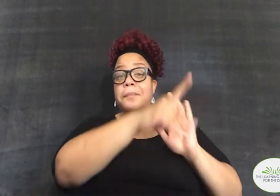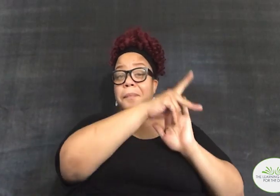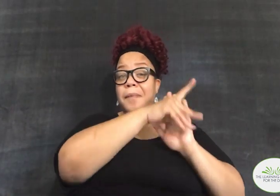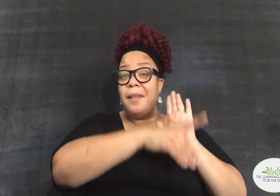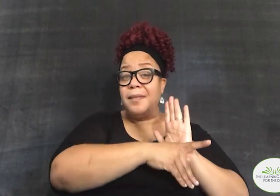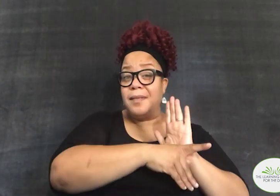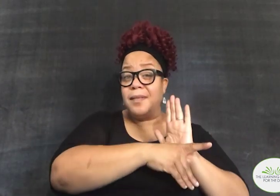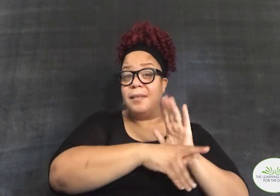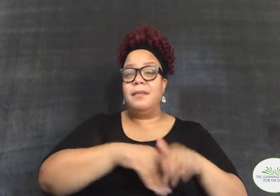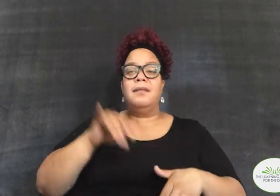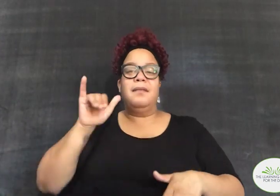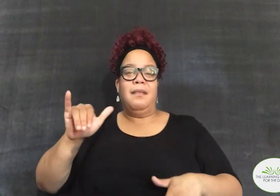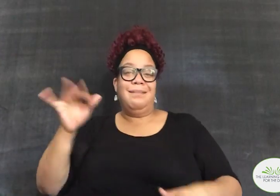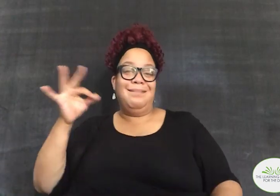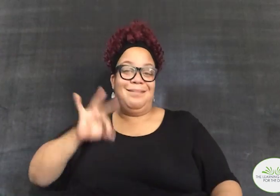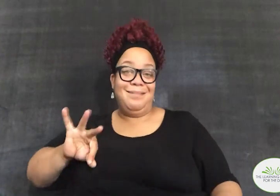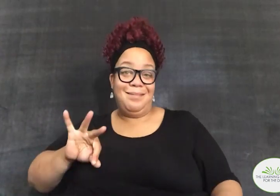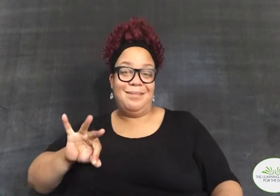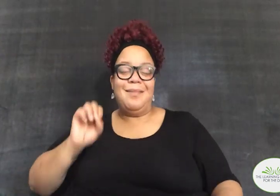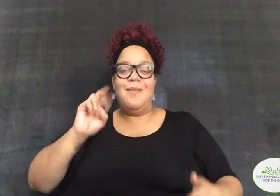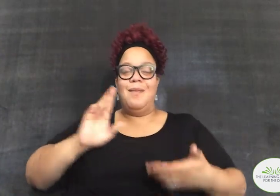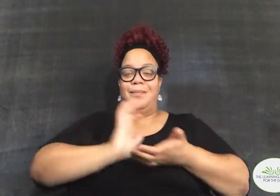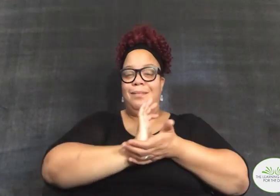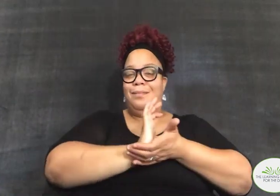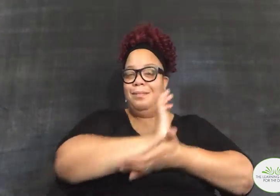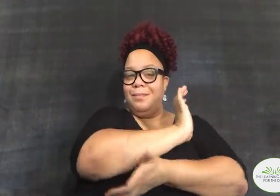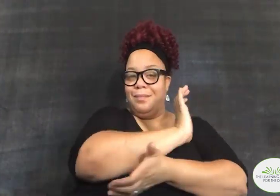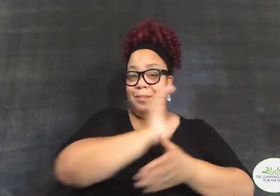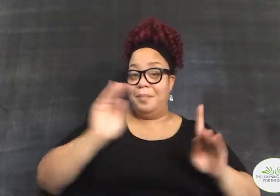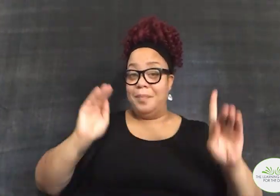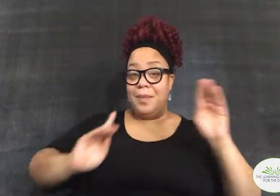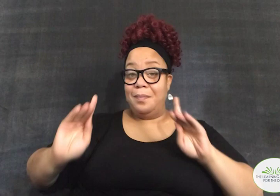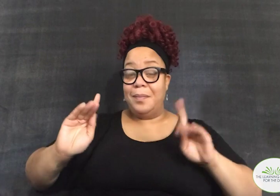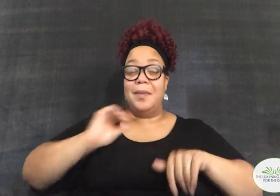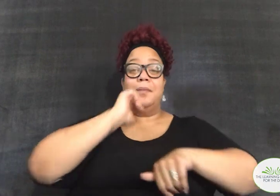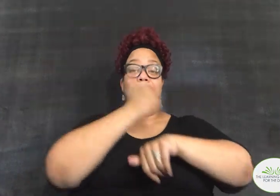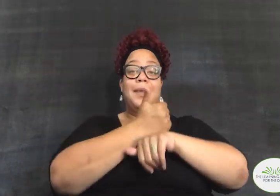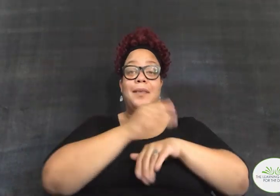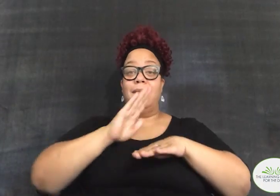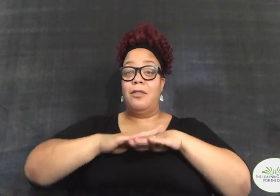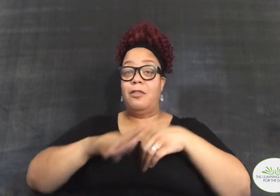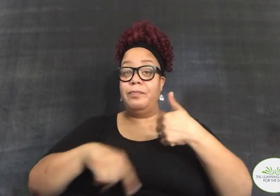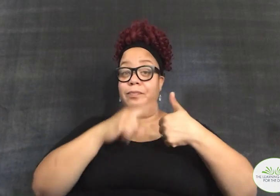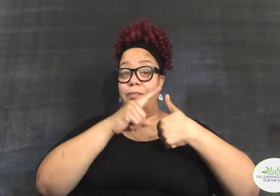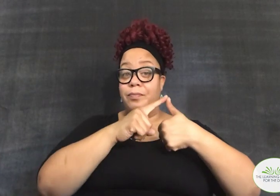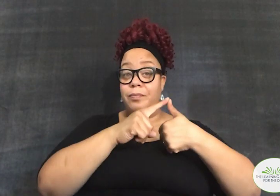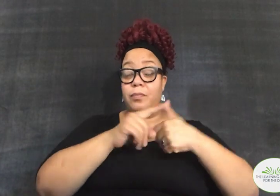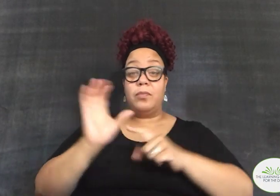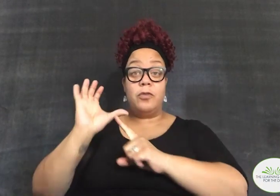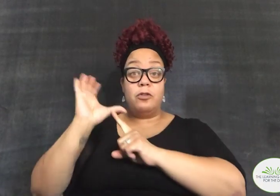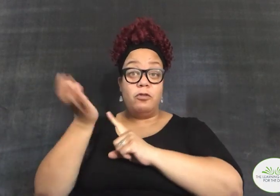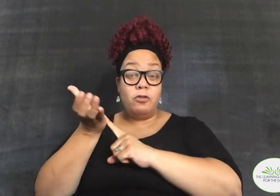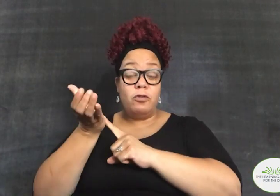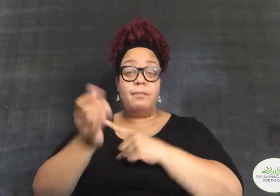which advantage or disadvantage people based on their cultural, ethnic origin, or